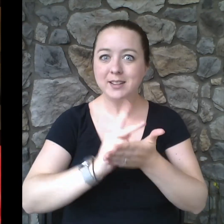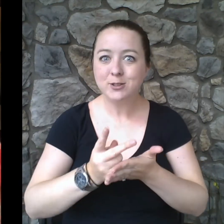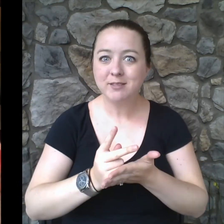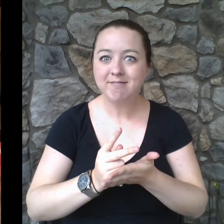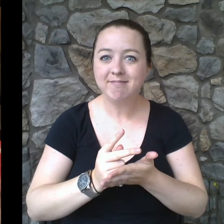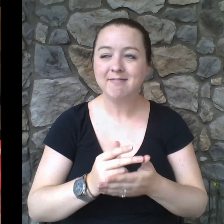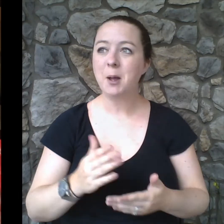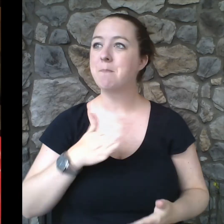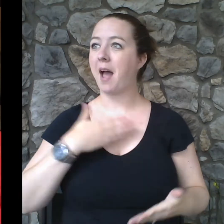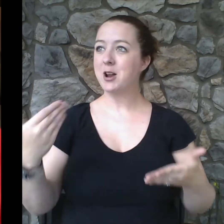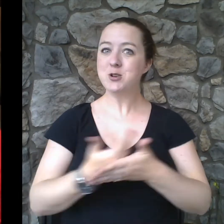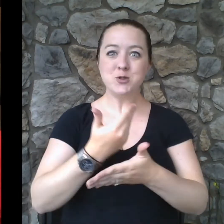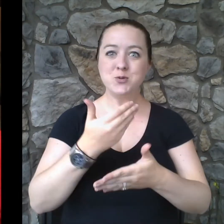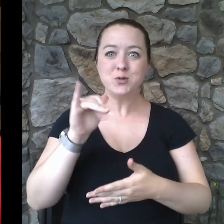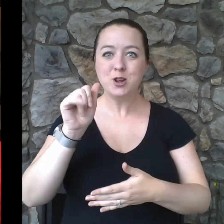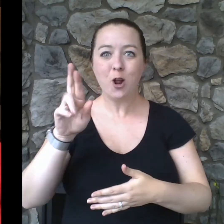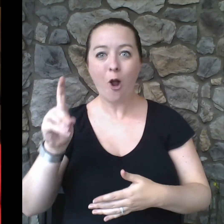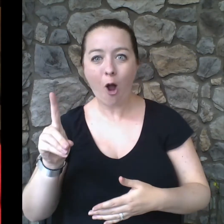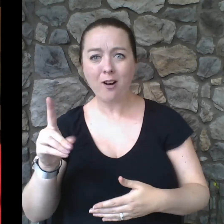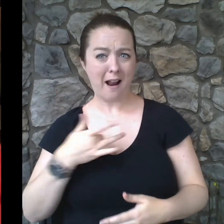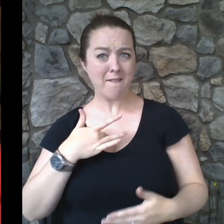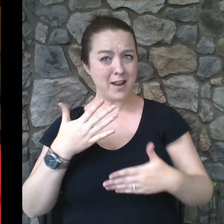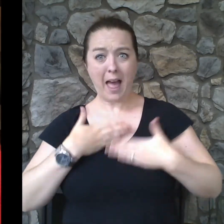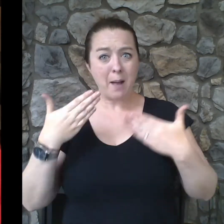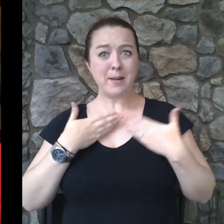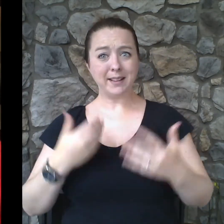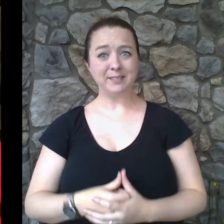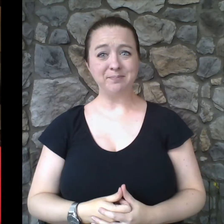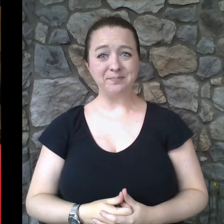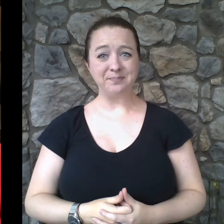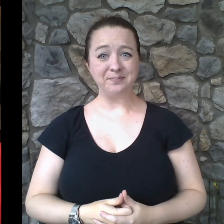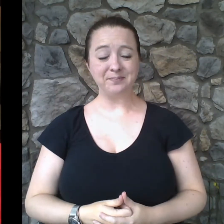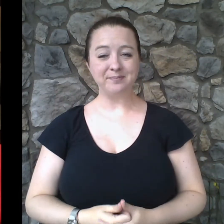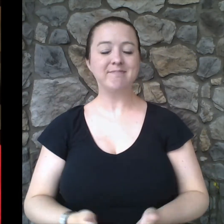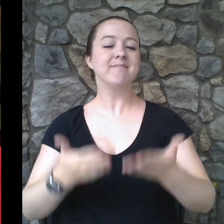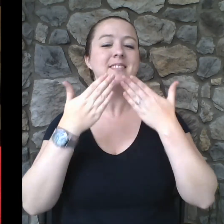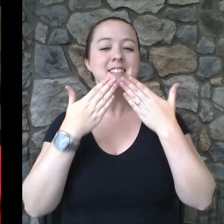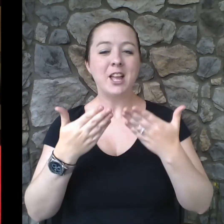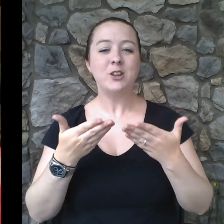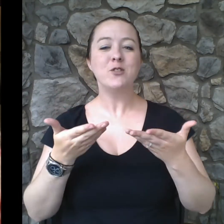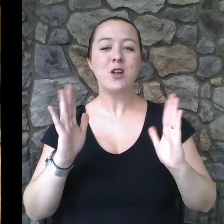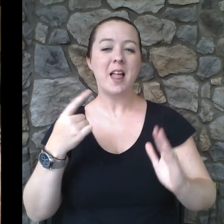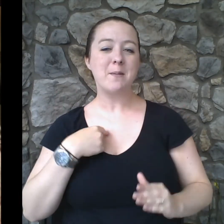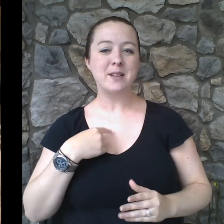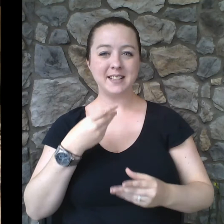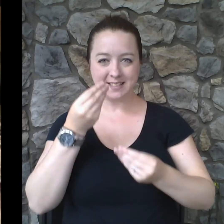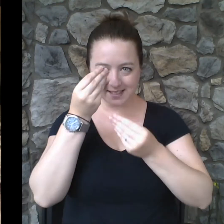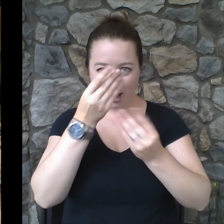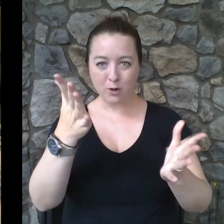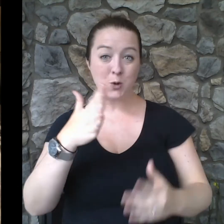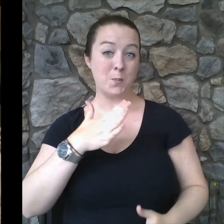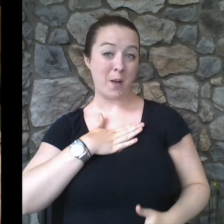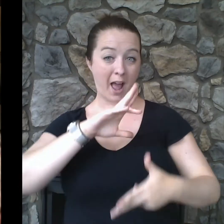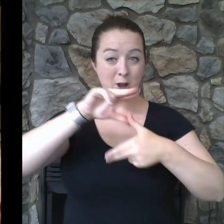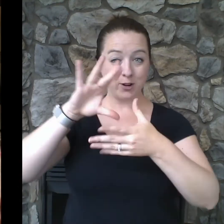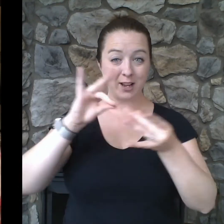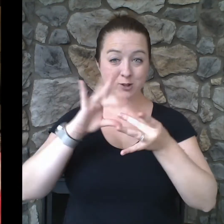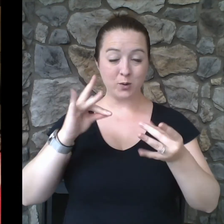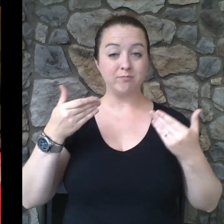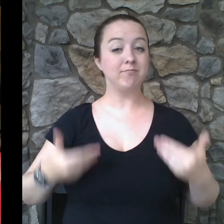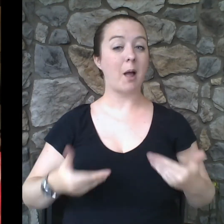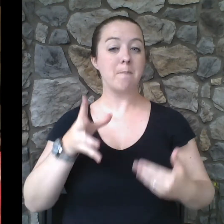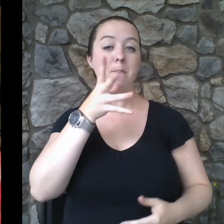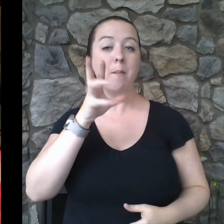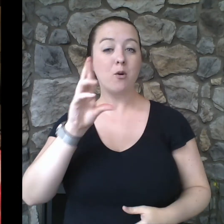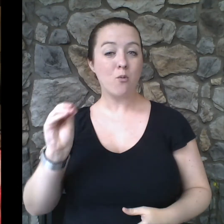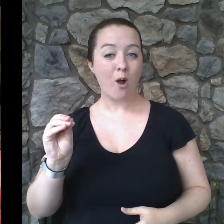and my new yard, and it makes me happy. Thank you for letting me tell you my hurricane story. I'm Mama Ro,